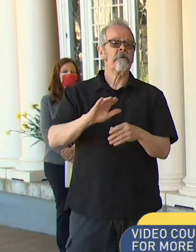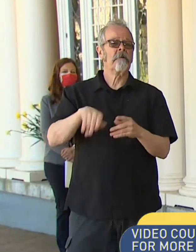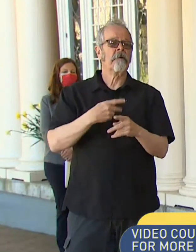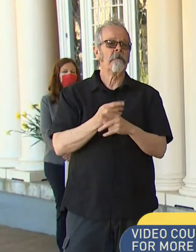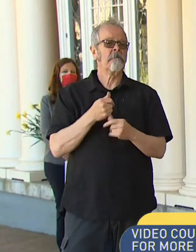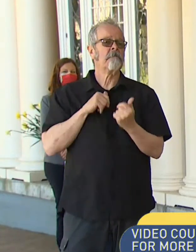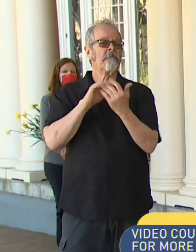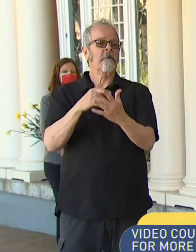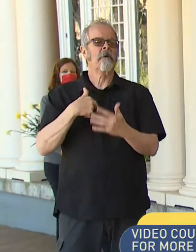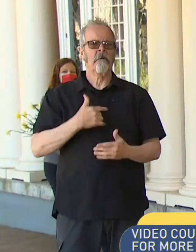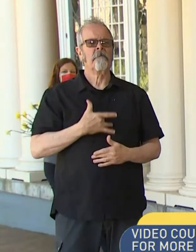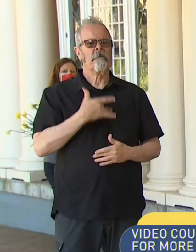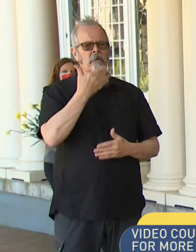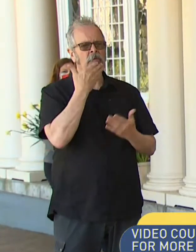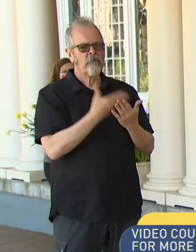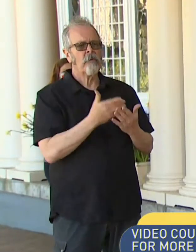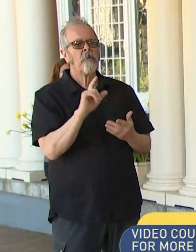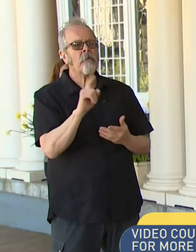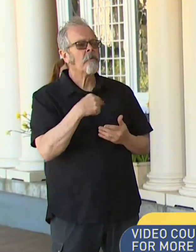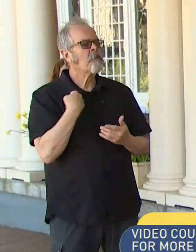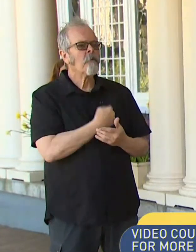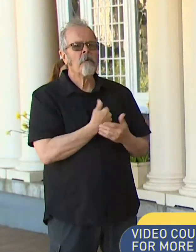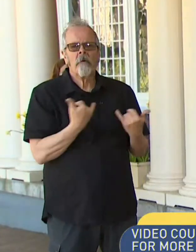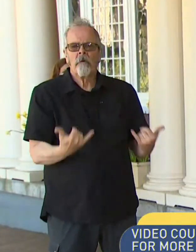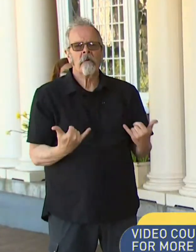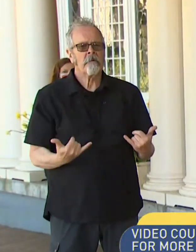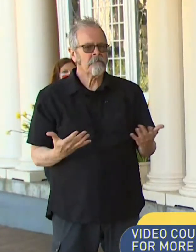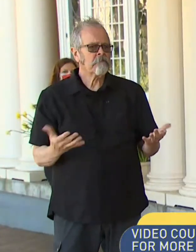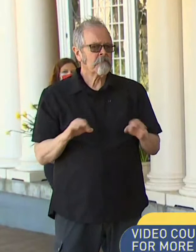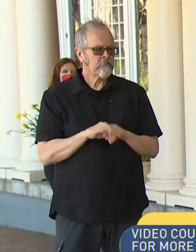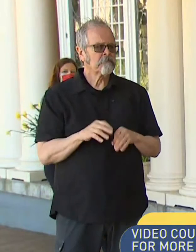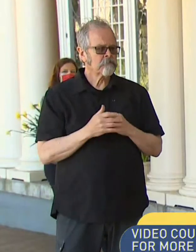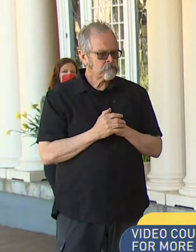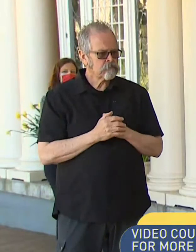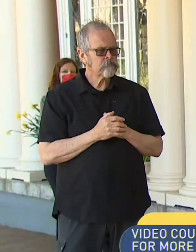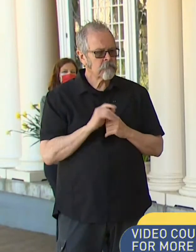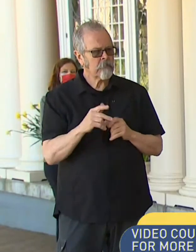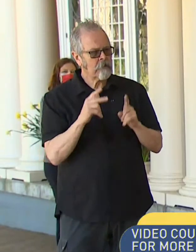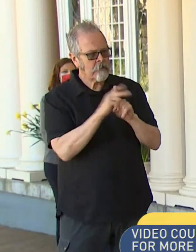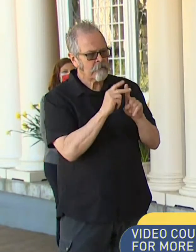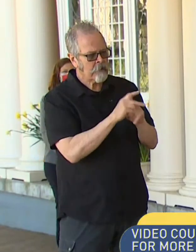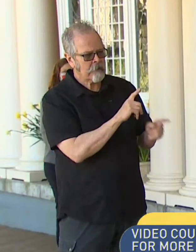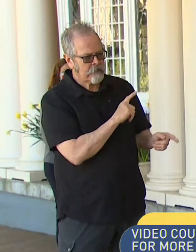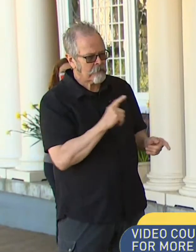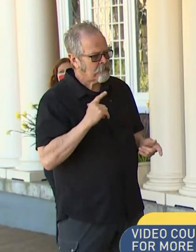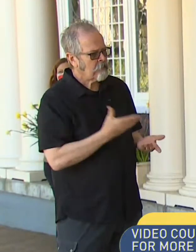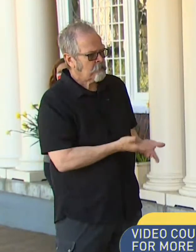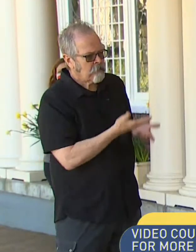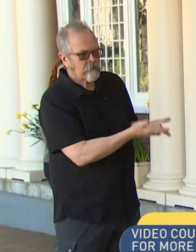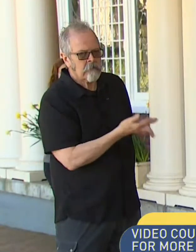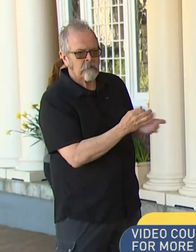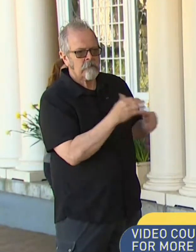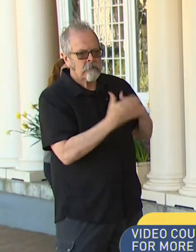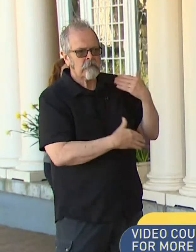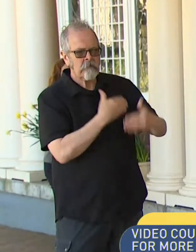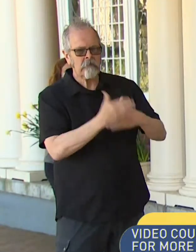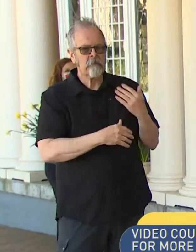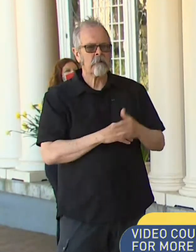good about where we are in these bills, and I appreciate legislative work on them. It has not been easy.